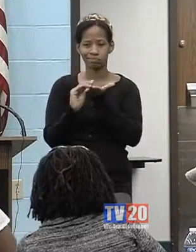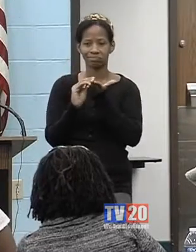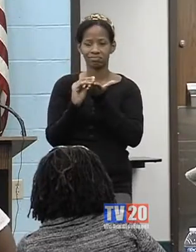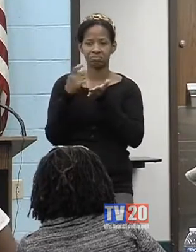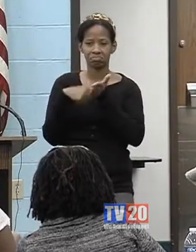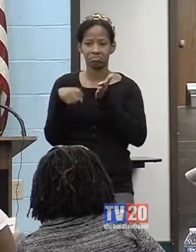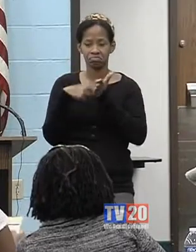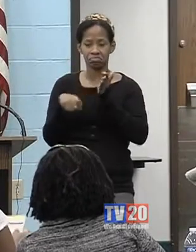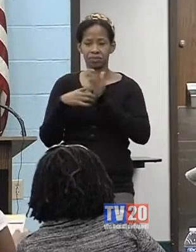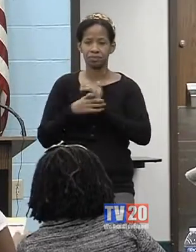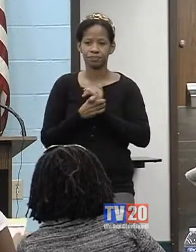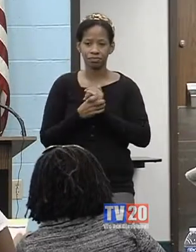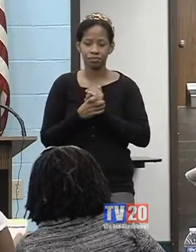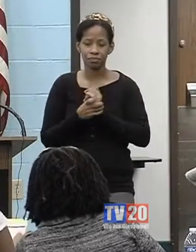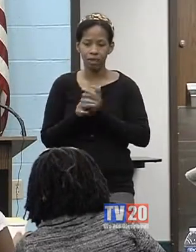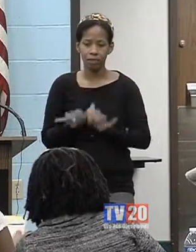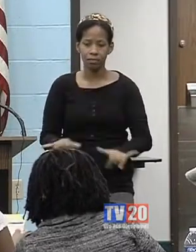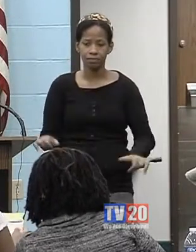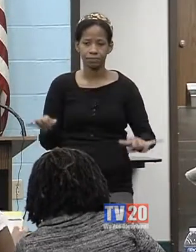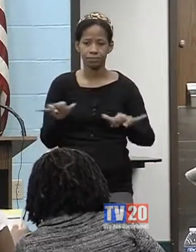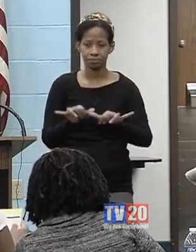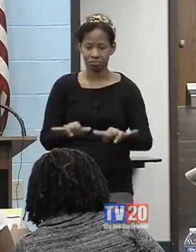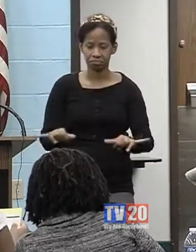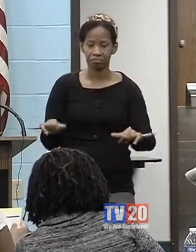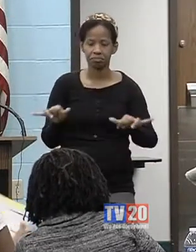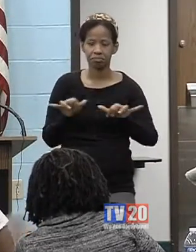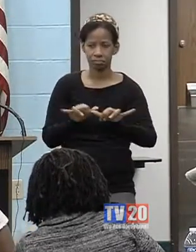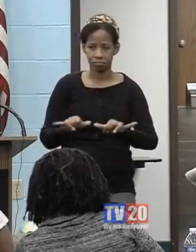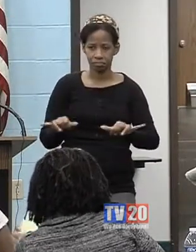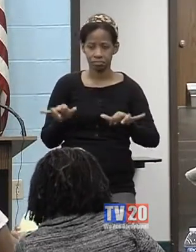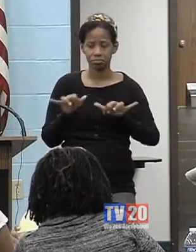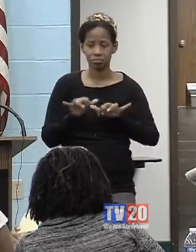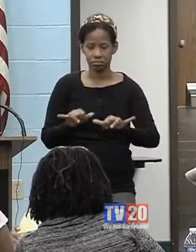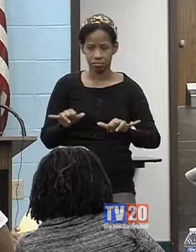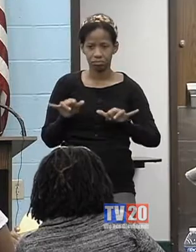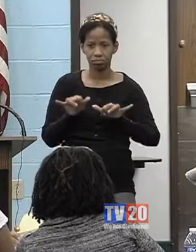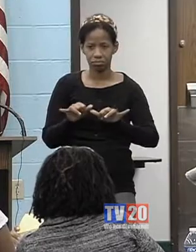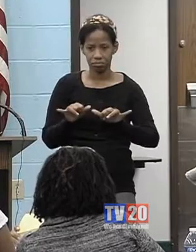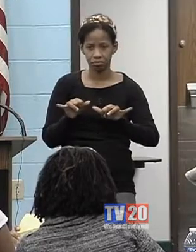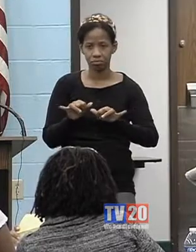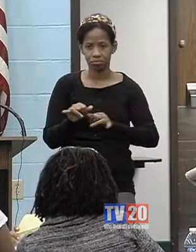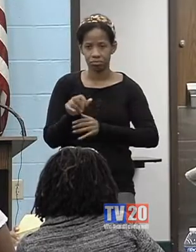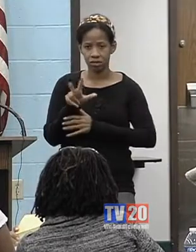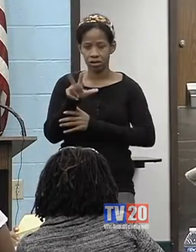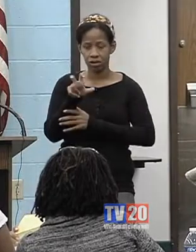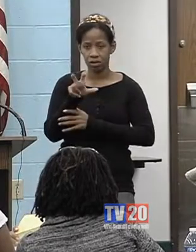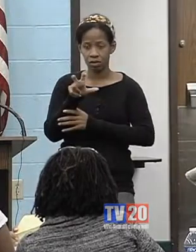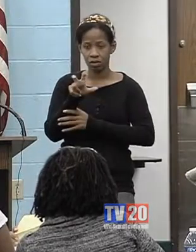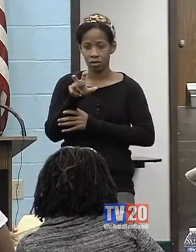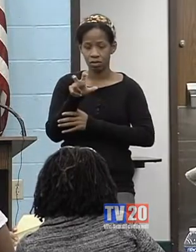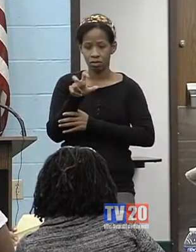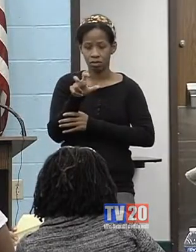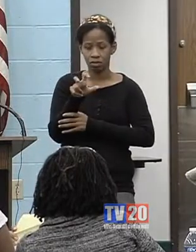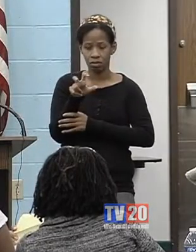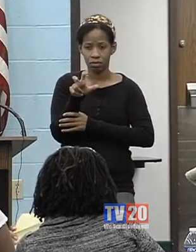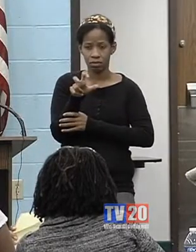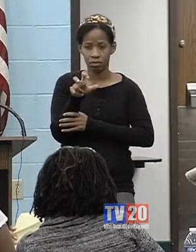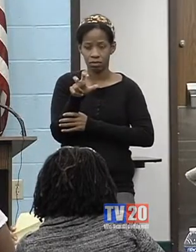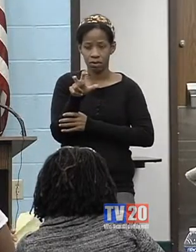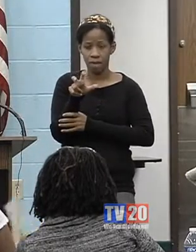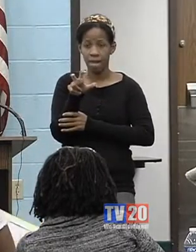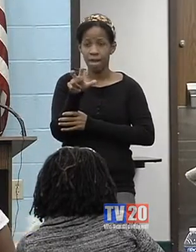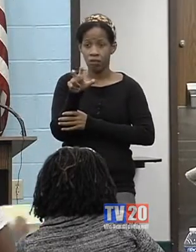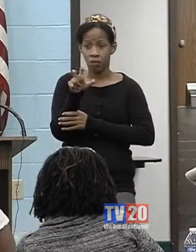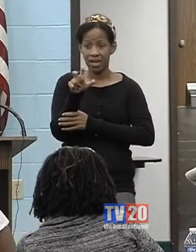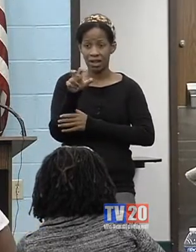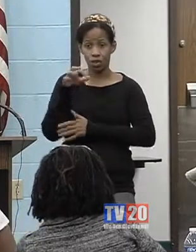feel like a daunting application, but I often tell people that if you're eligible, it's worth about a $300 credit on your gas bill. We want to